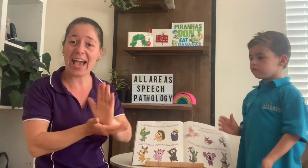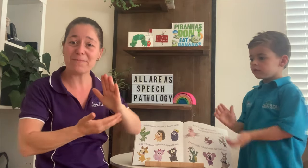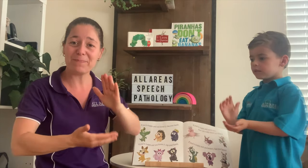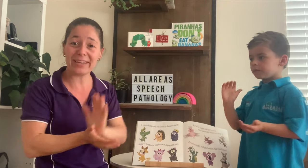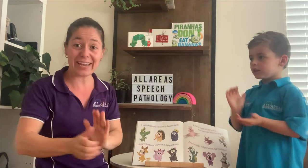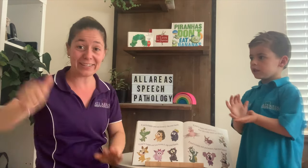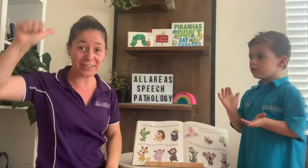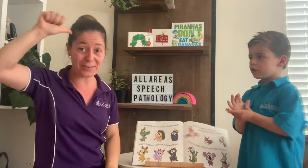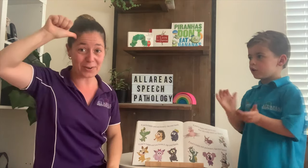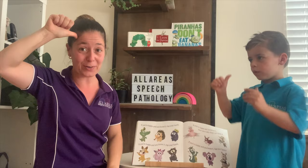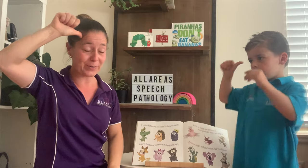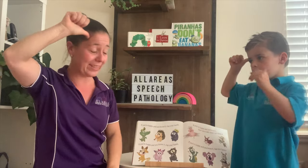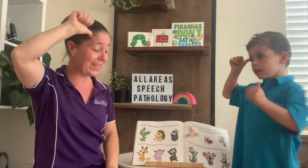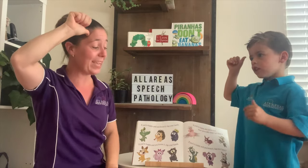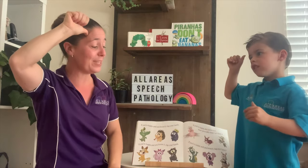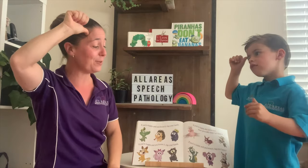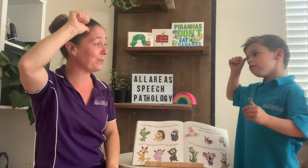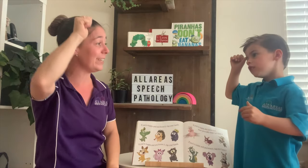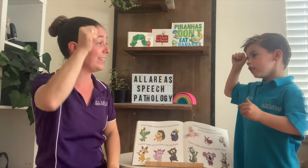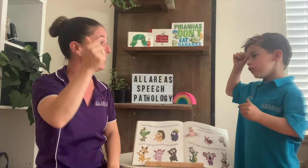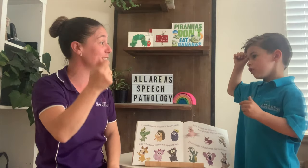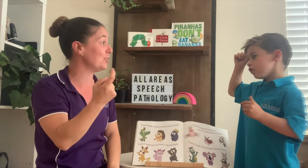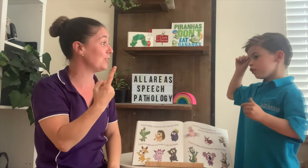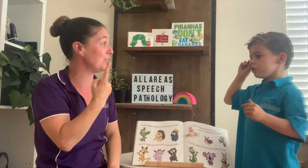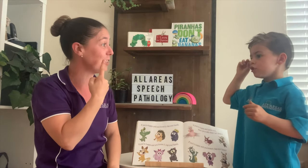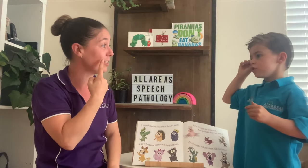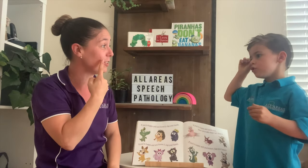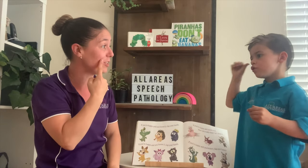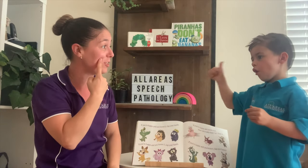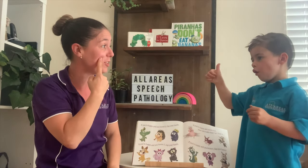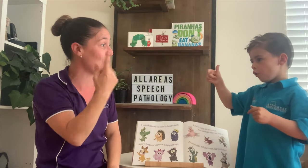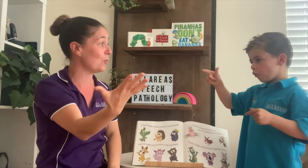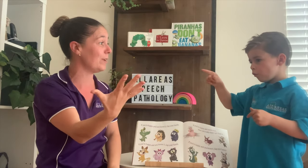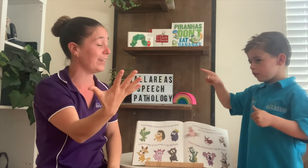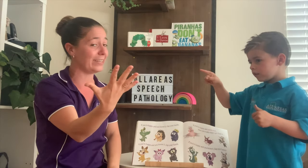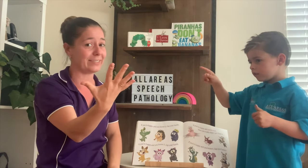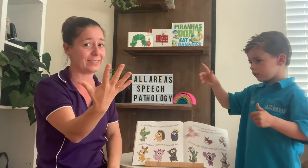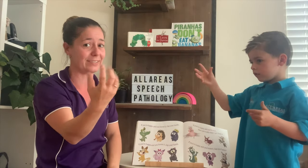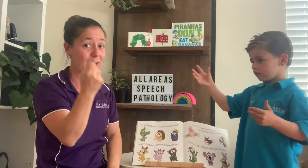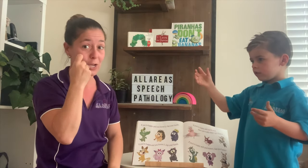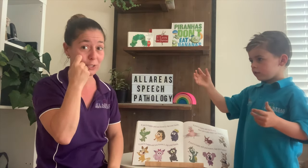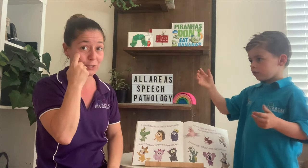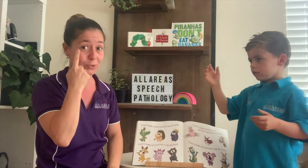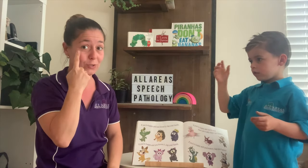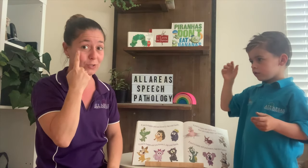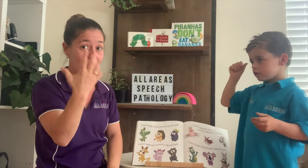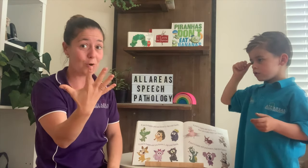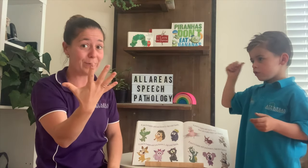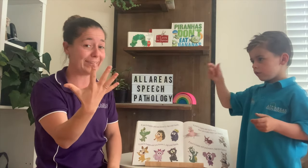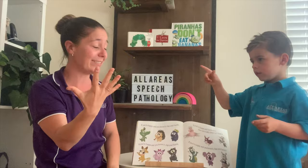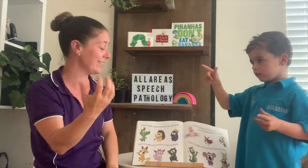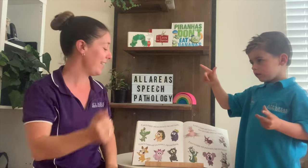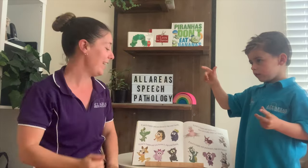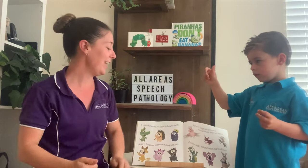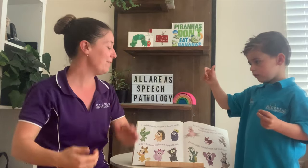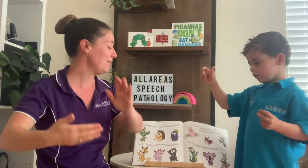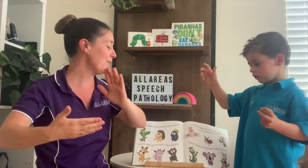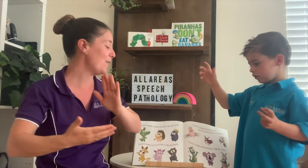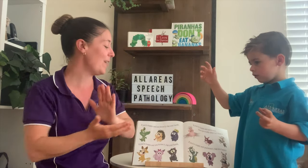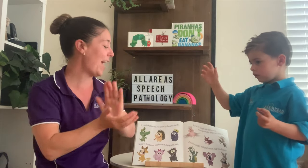happy and you know it, then you really should just show it. Show it. If you're